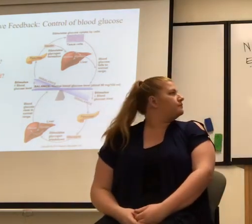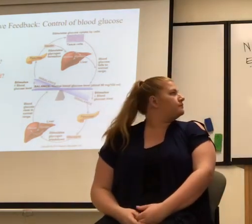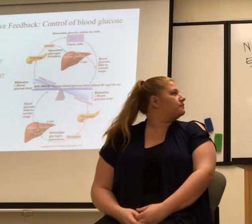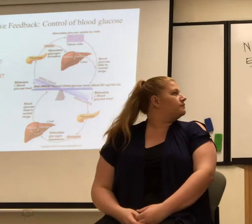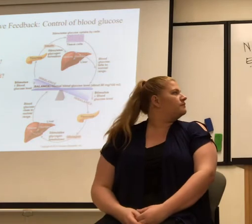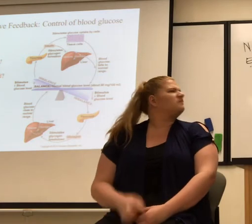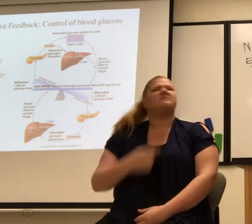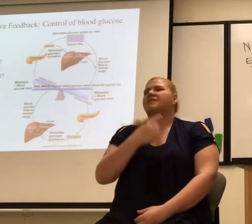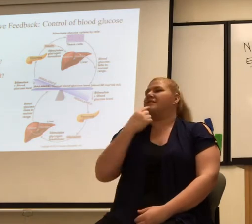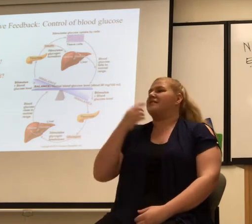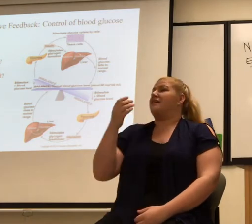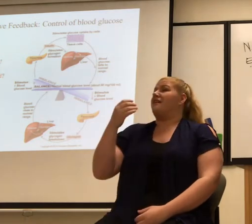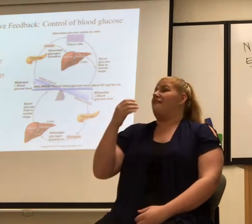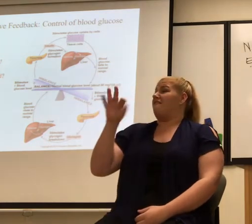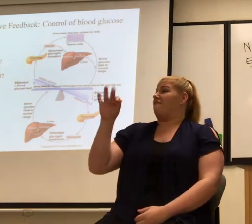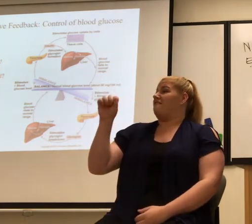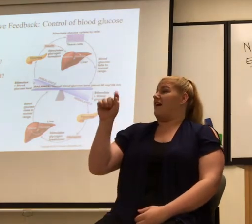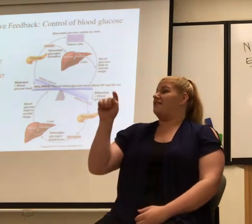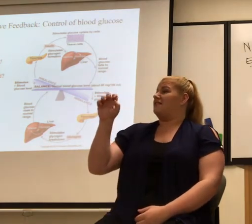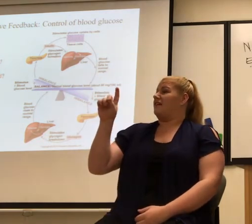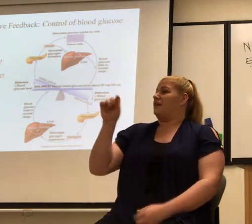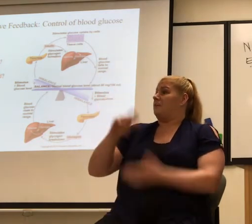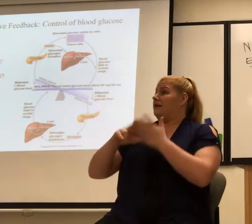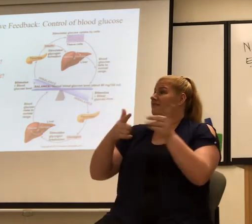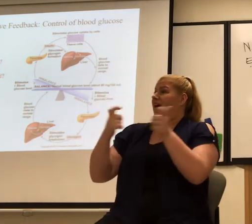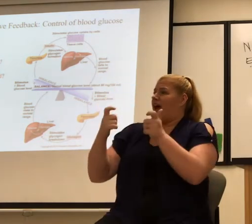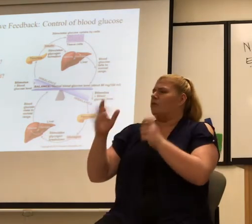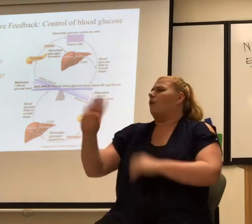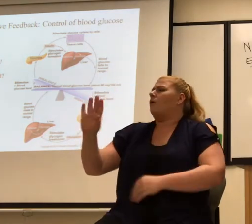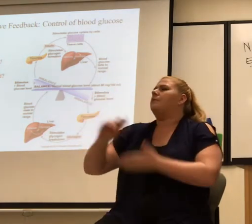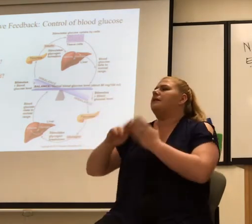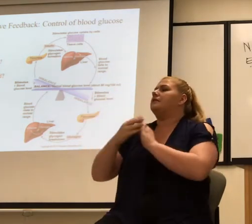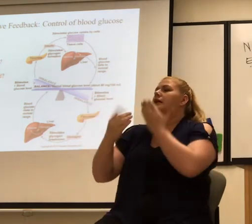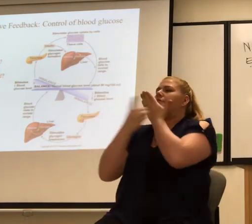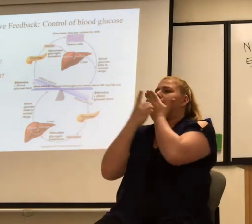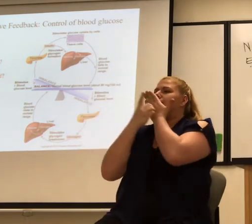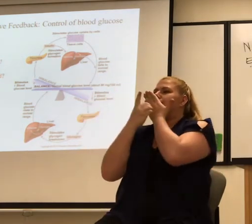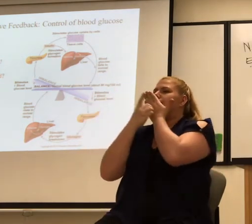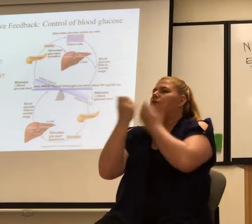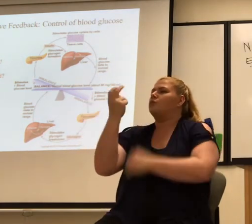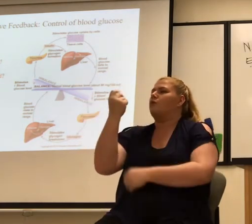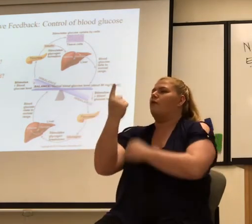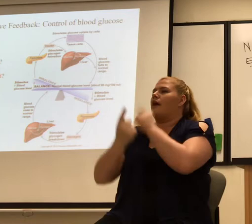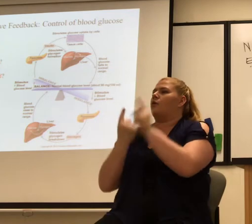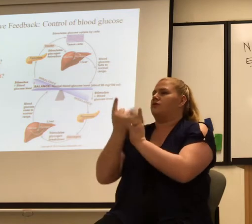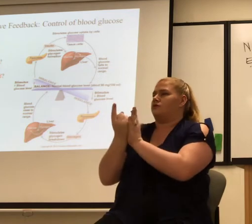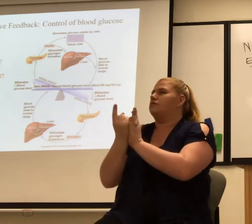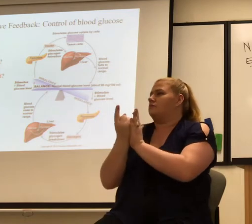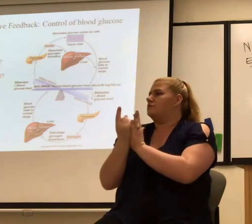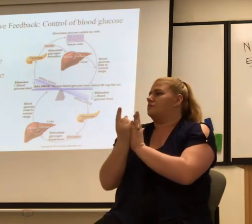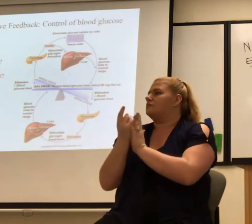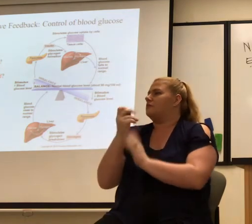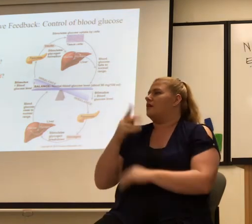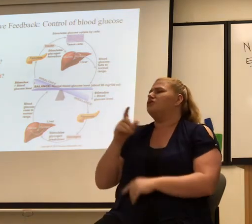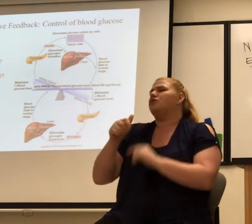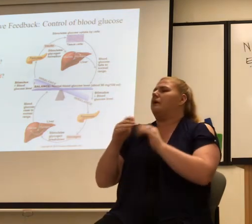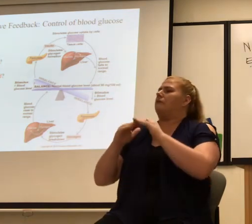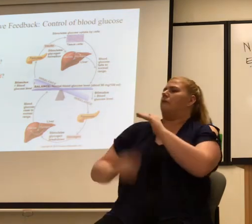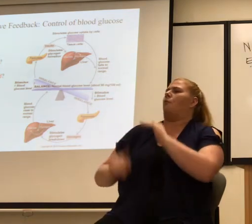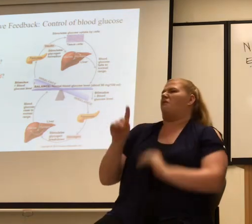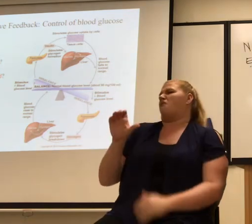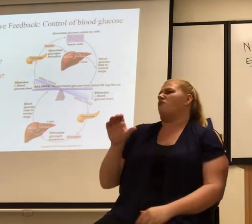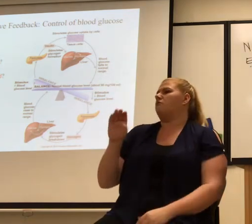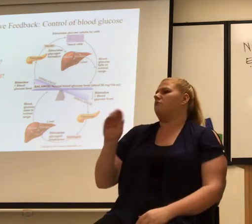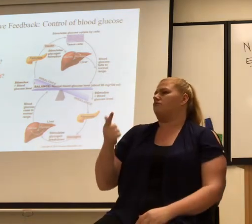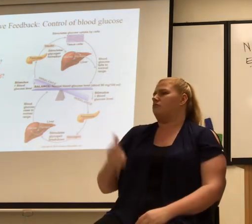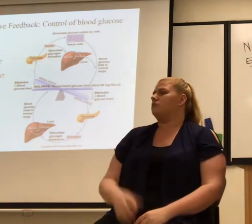Fasted is, you know, you haven't eaten for 12 hours. Okay, should be 100 or less. That's kind of the normal value. Oh,